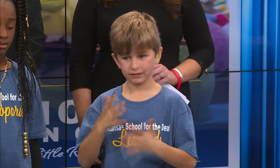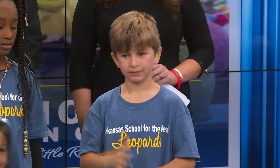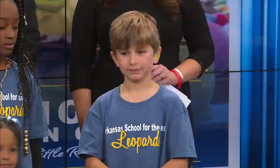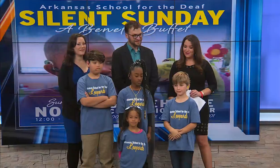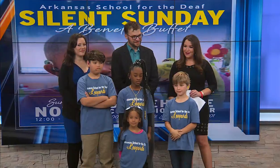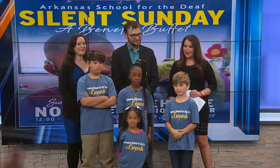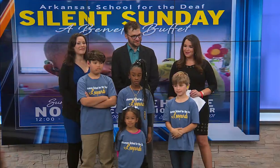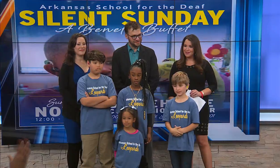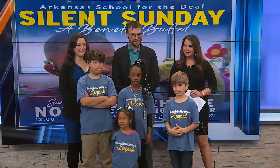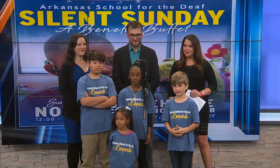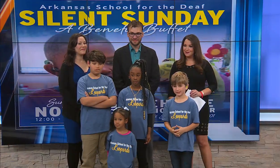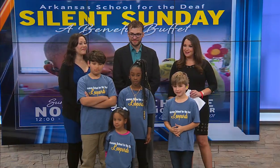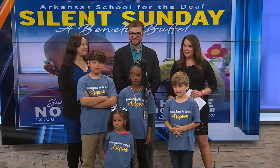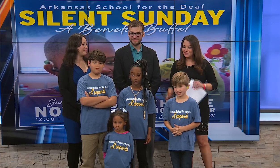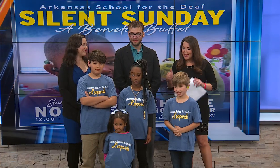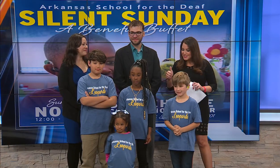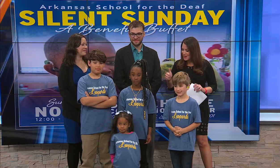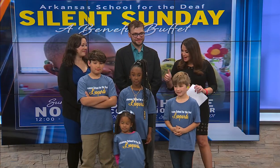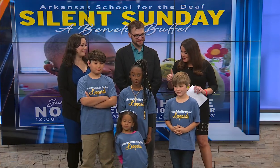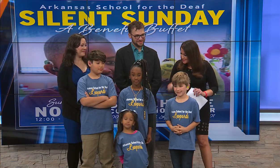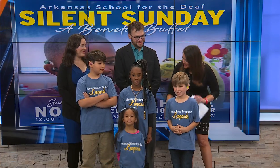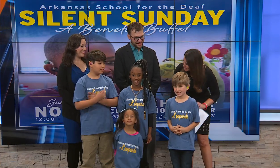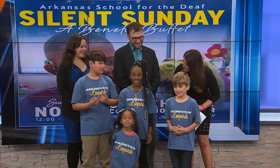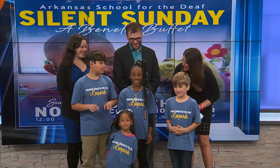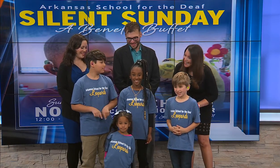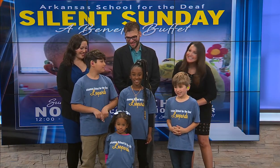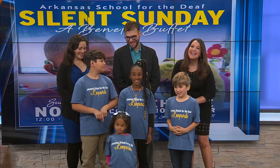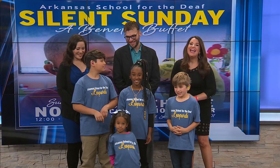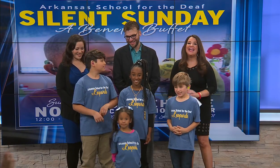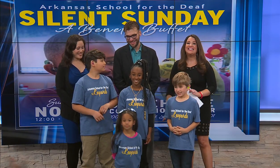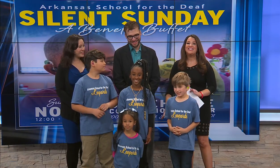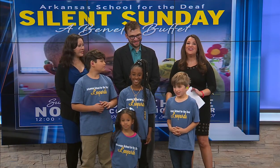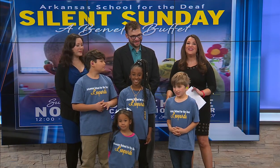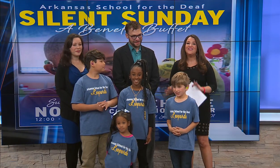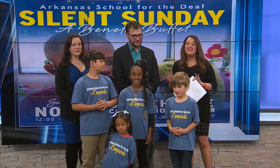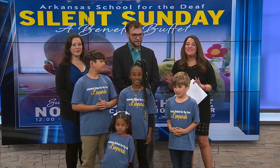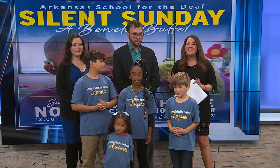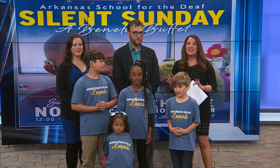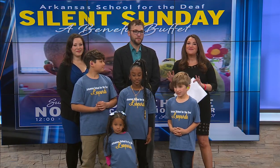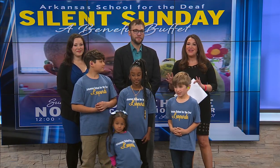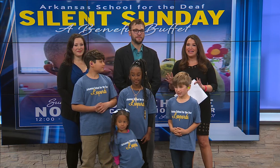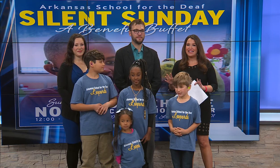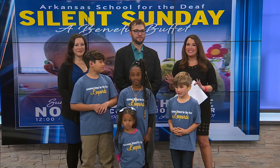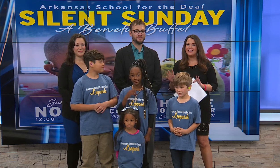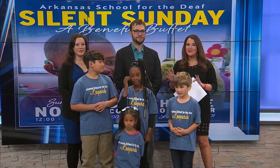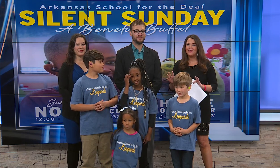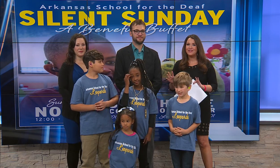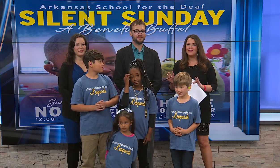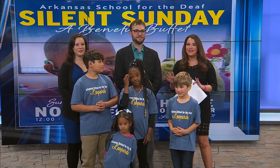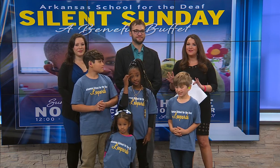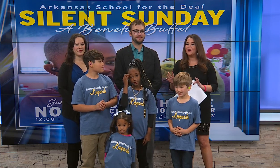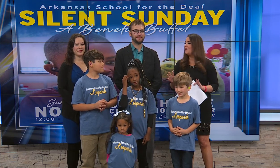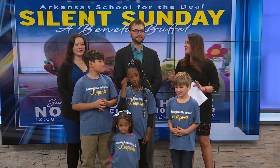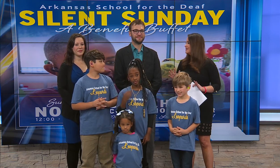Wonderful. Absolutely. Great job. Great job, guys. And, you know, if you can't make it to this event, you can always